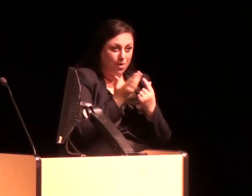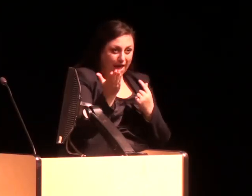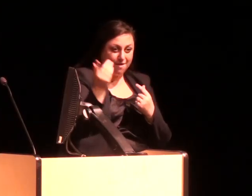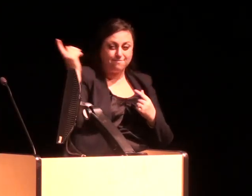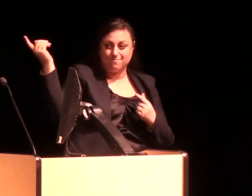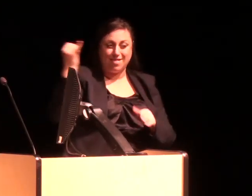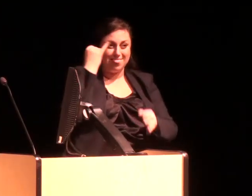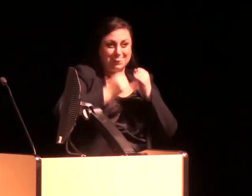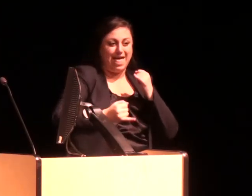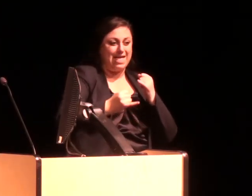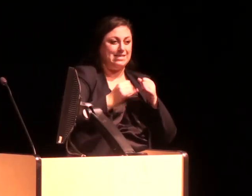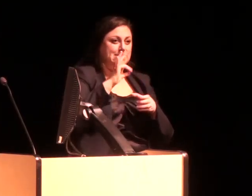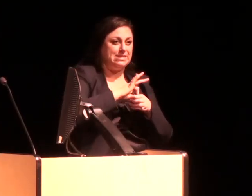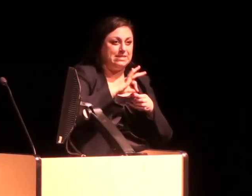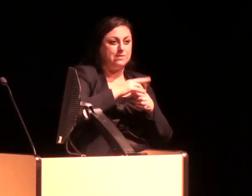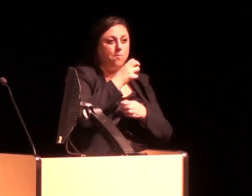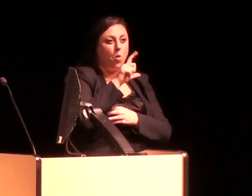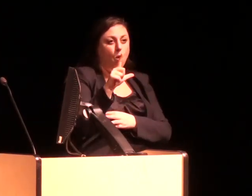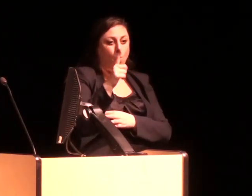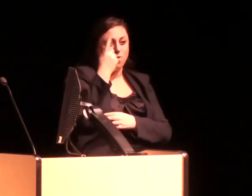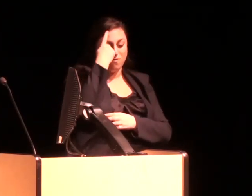This is the last poll. For the first time,